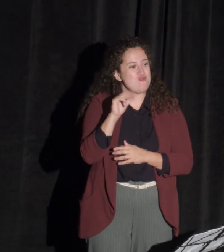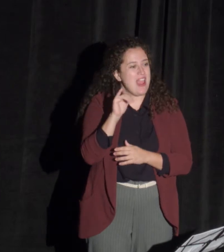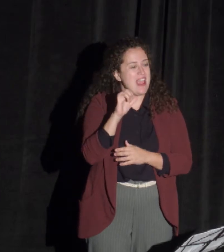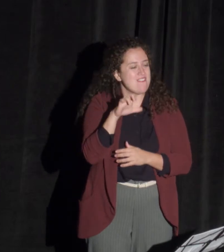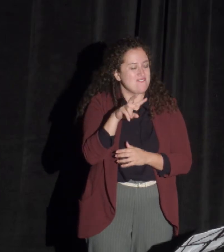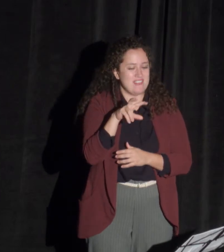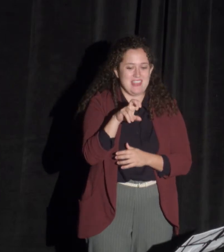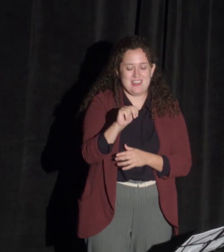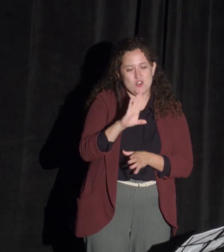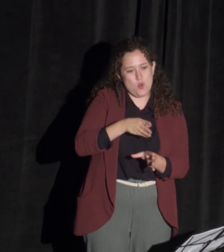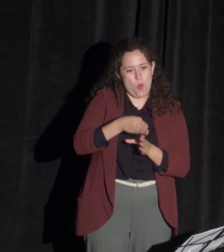space unicorns. Thank you.